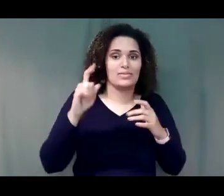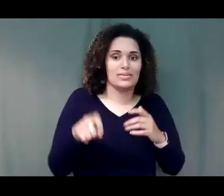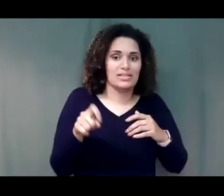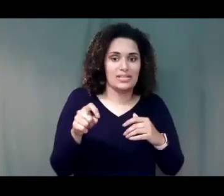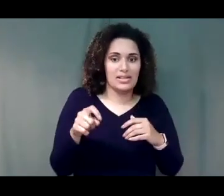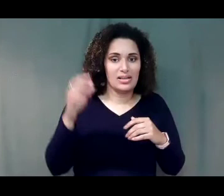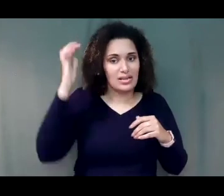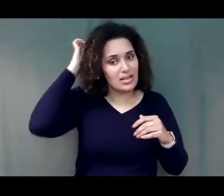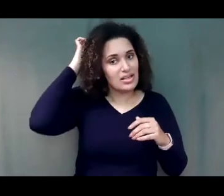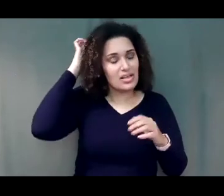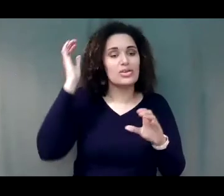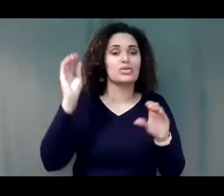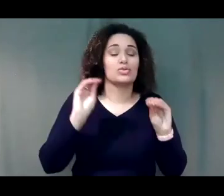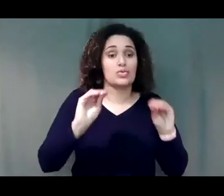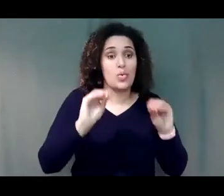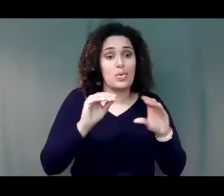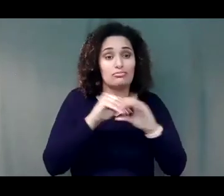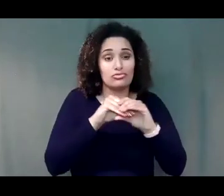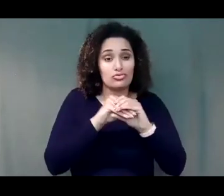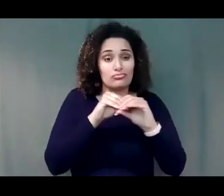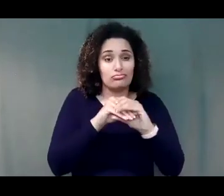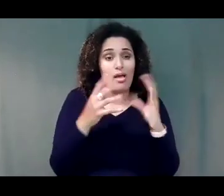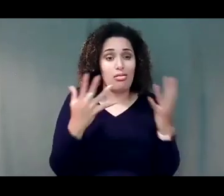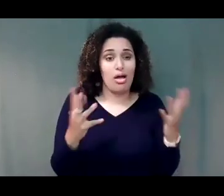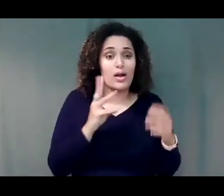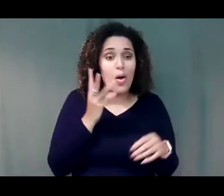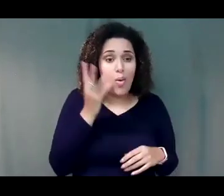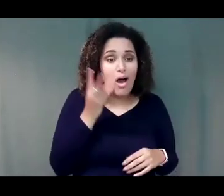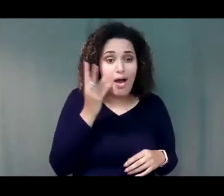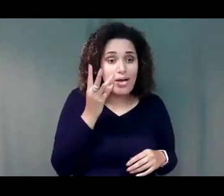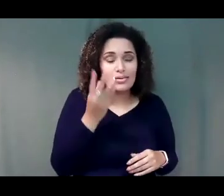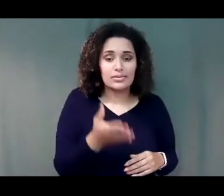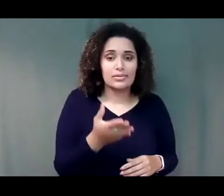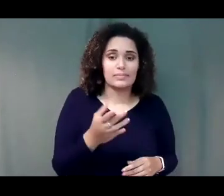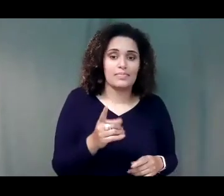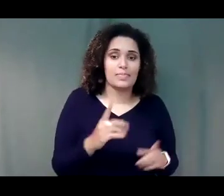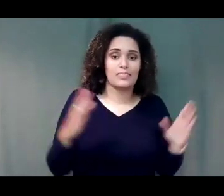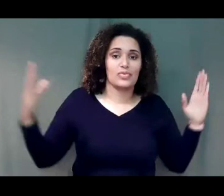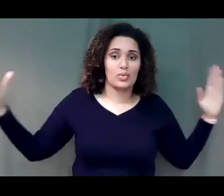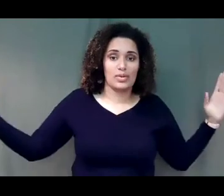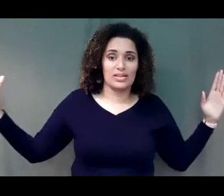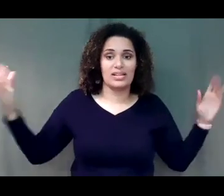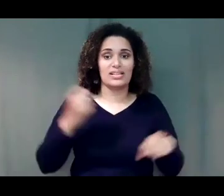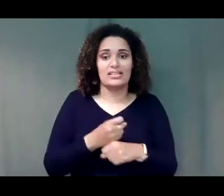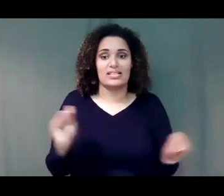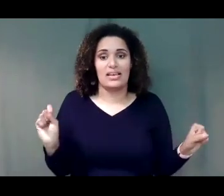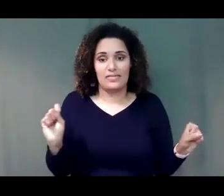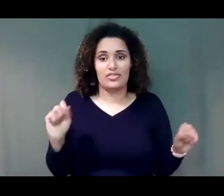to store a lot of wine in there. And because they're so wide, it's much safer to build